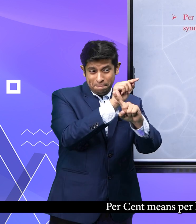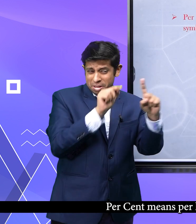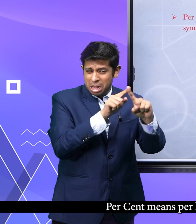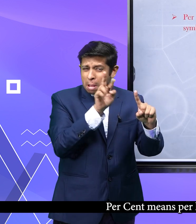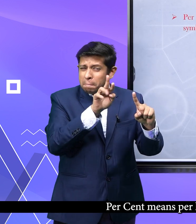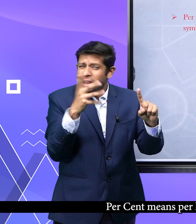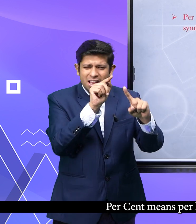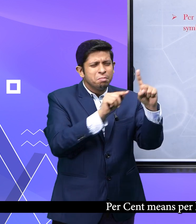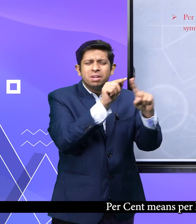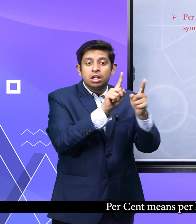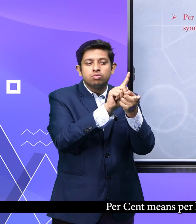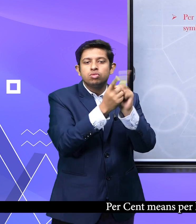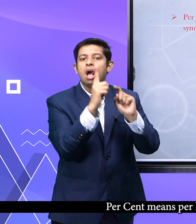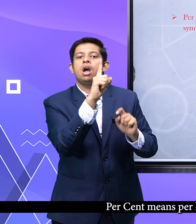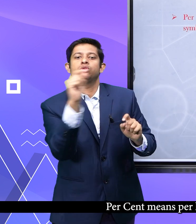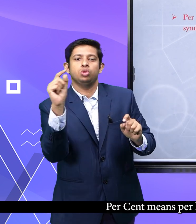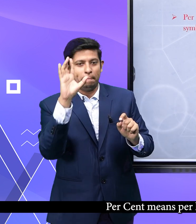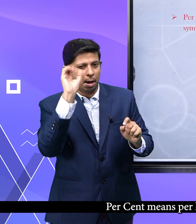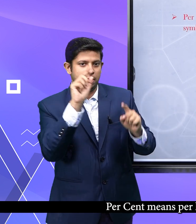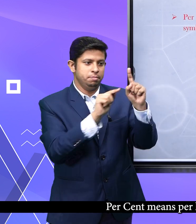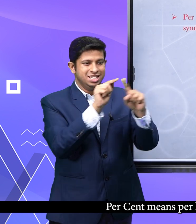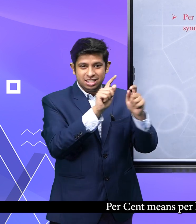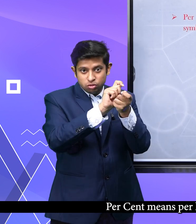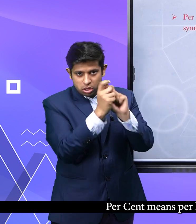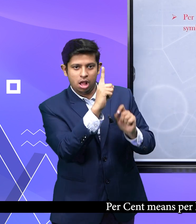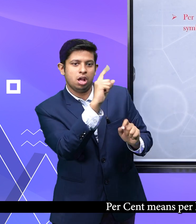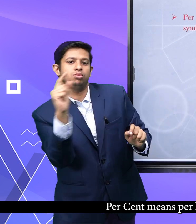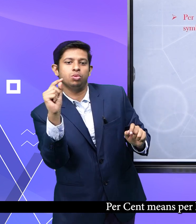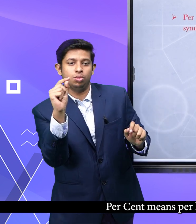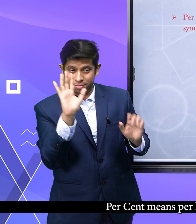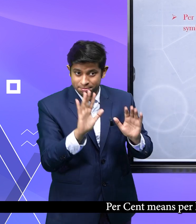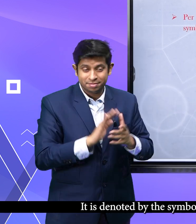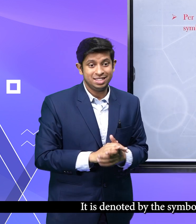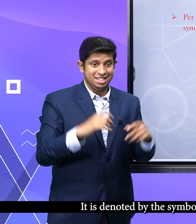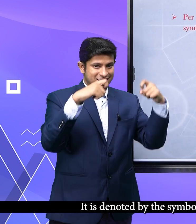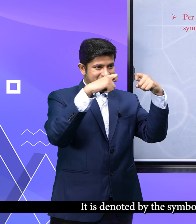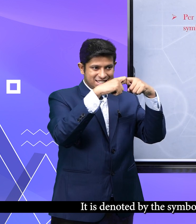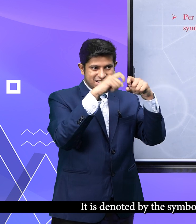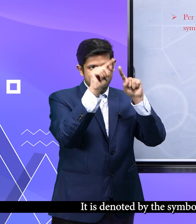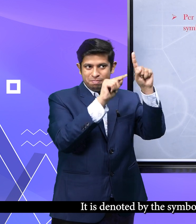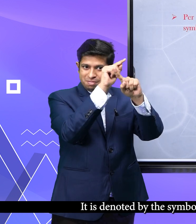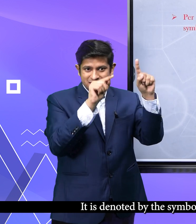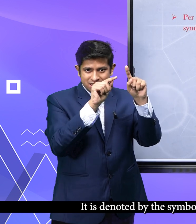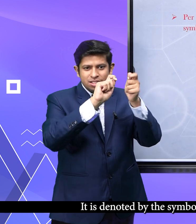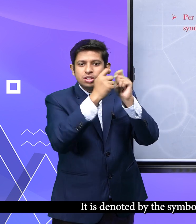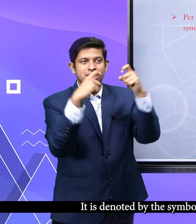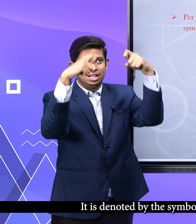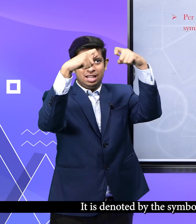percent means per 100 or out of 100. It is denoted by the symbol percent.